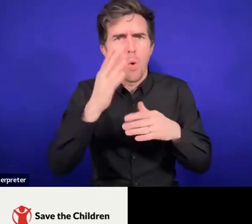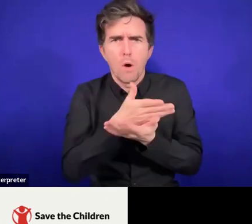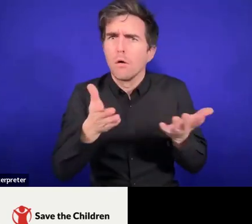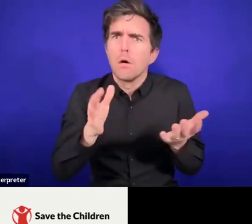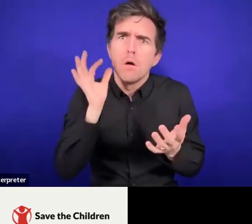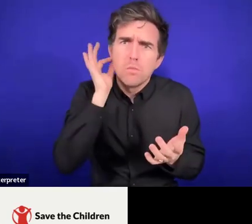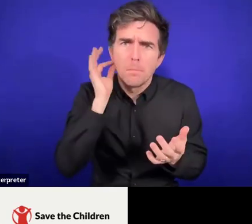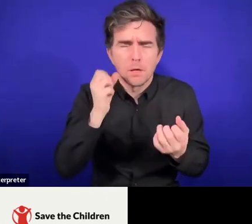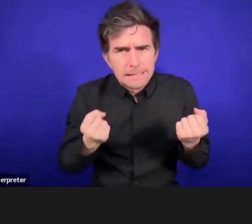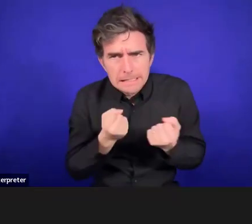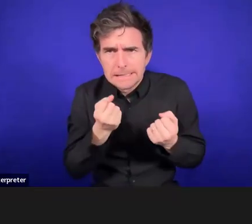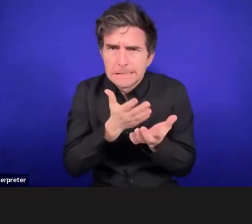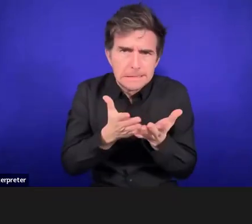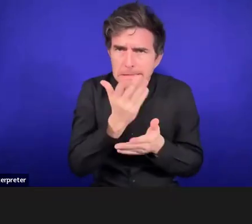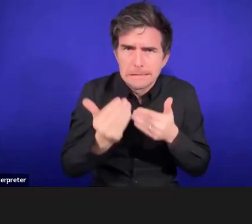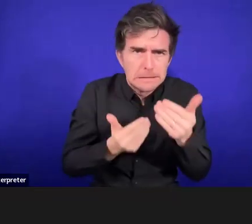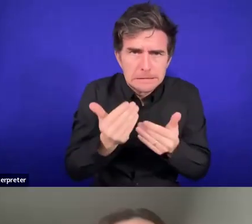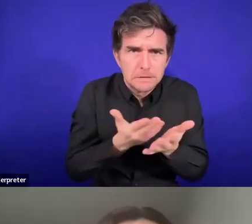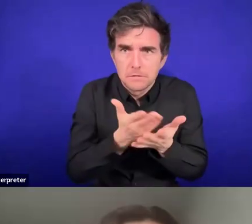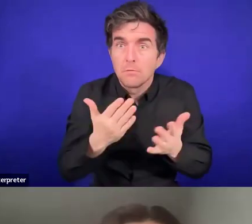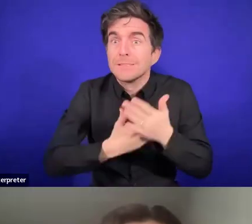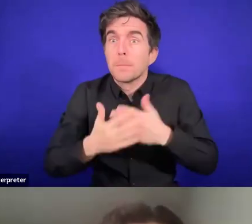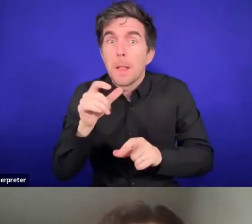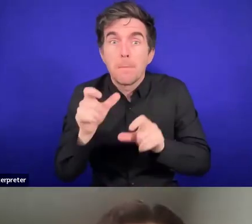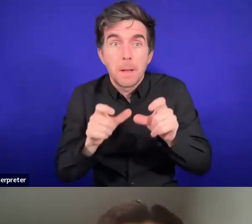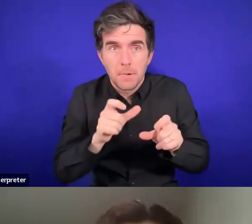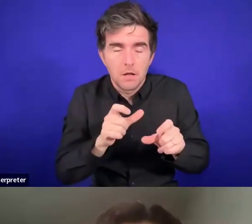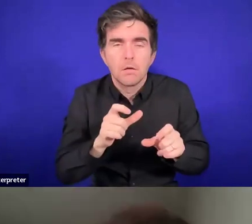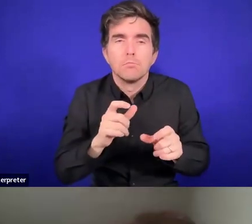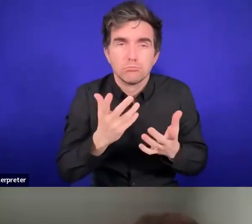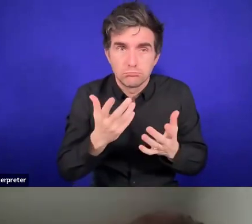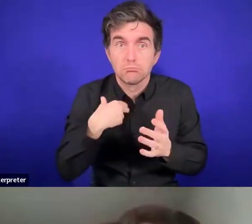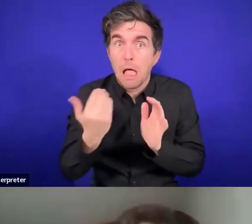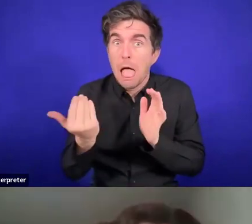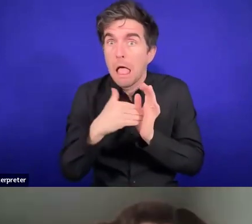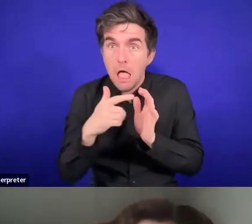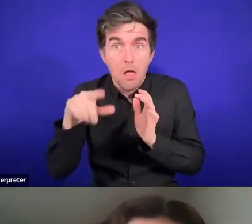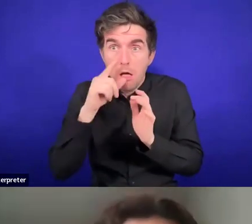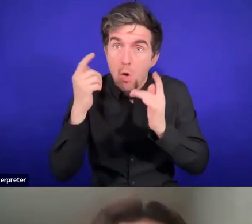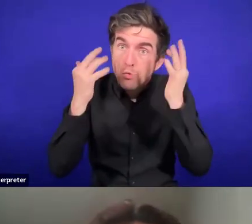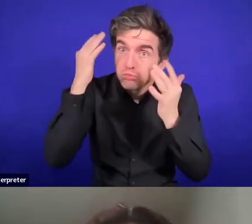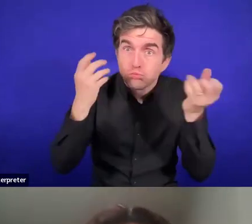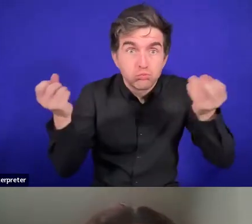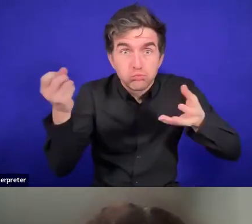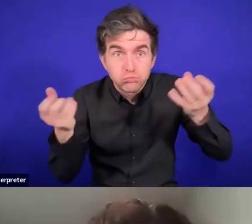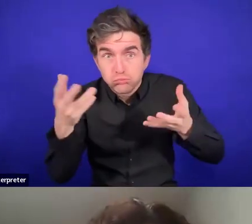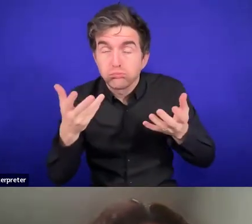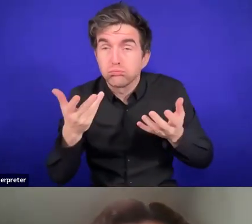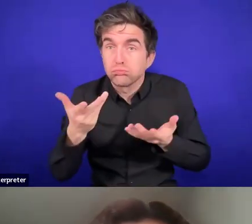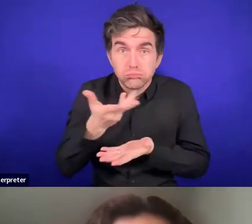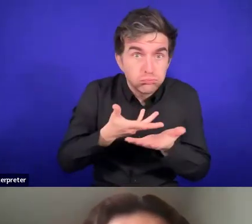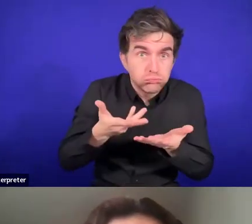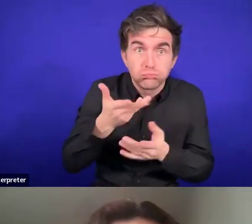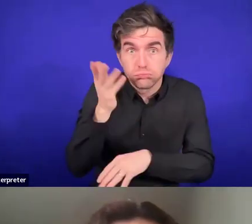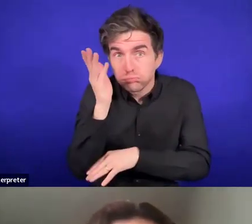key area for them that stands out in relation to disability inclusion in this agenda and in relation to working with governments specifically on this, that